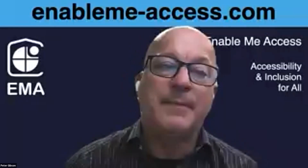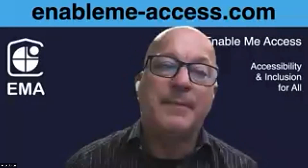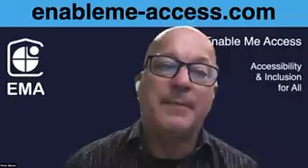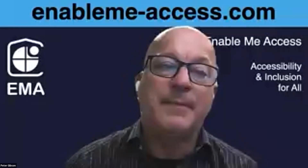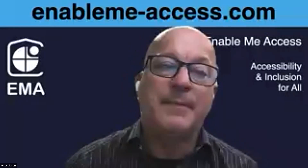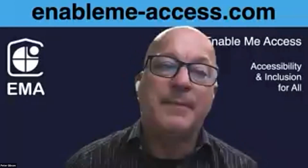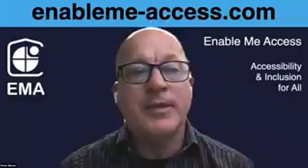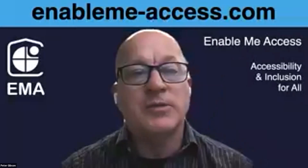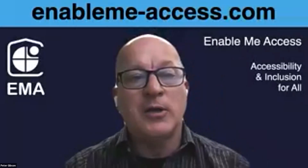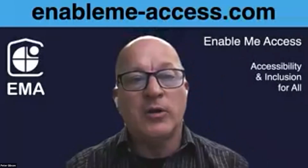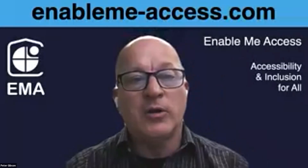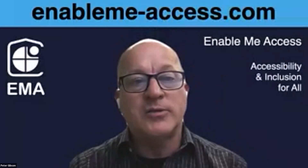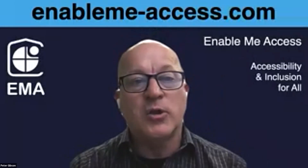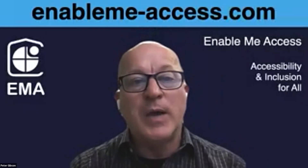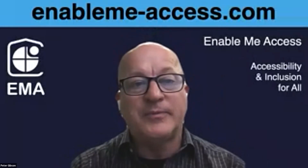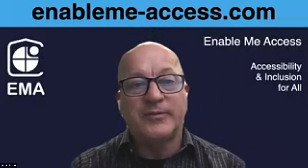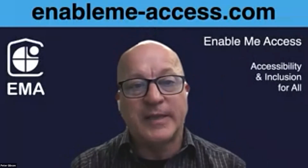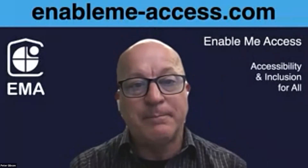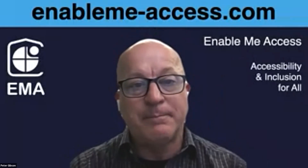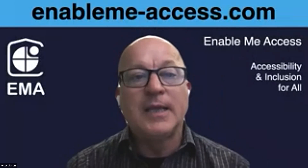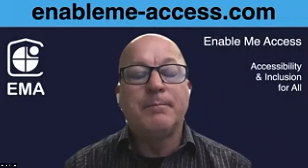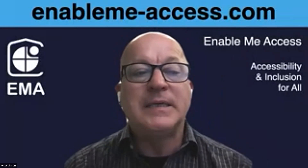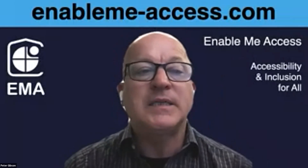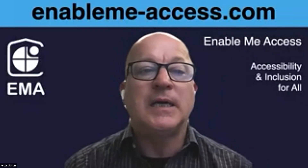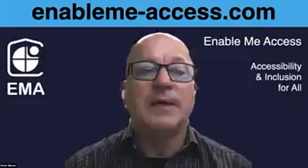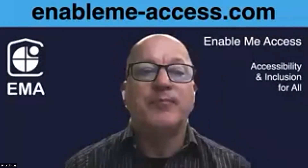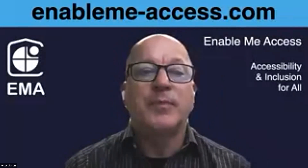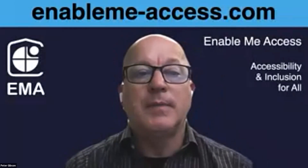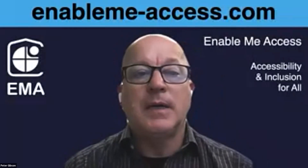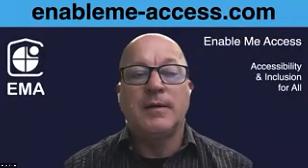impairment, this might not be so helpful for them, but